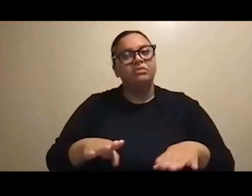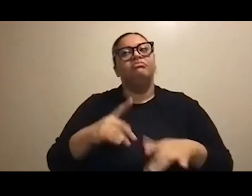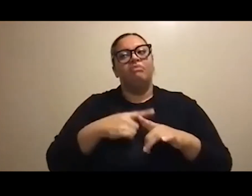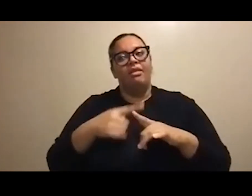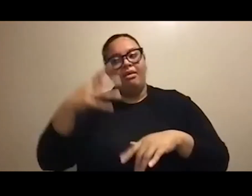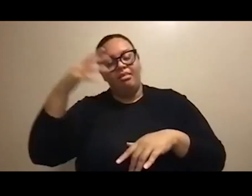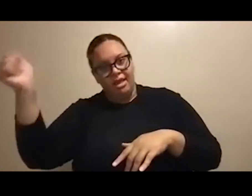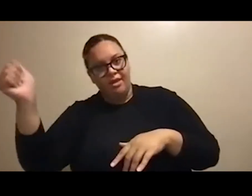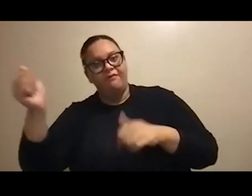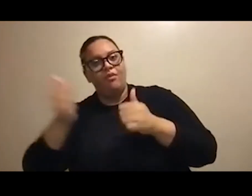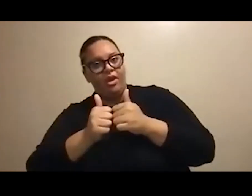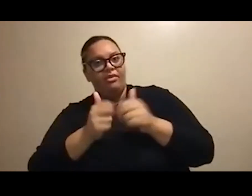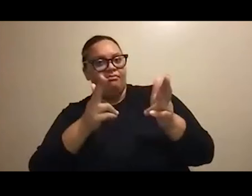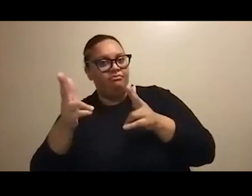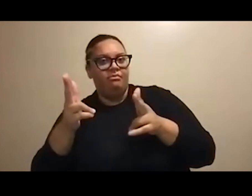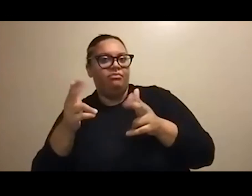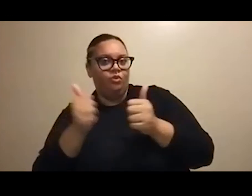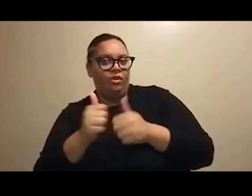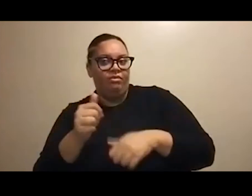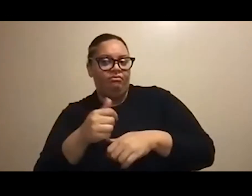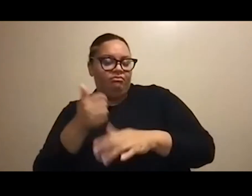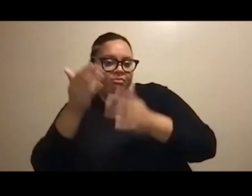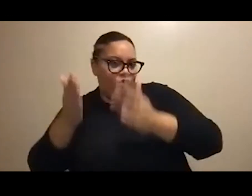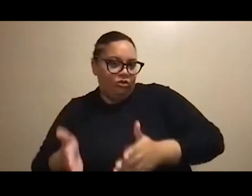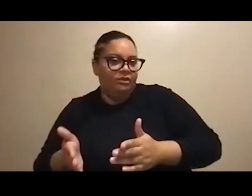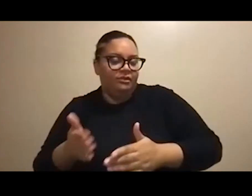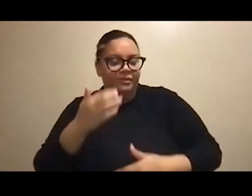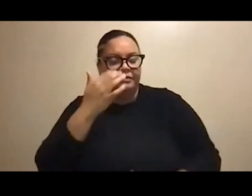loaded fire weapon, which is armed.